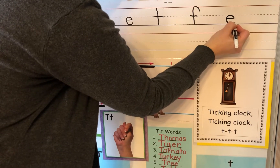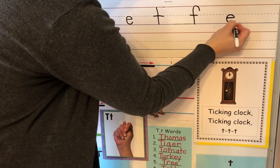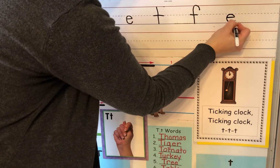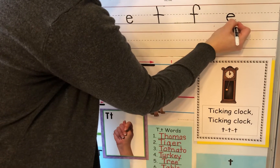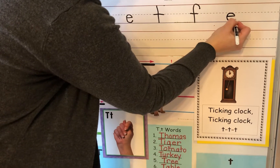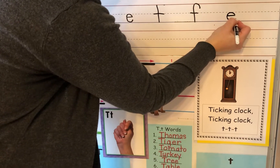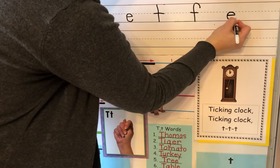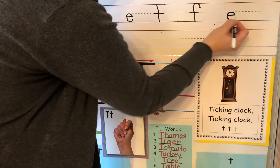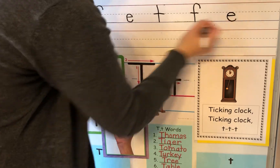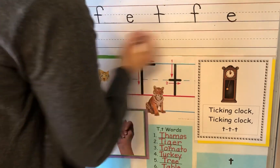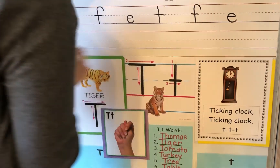come around.